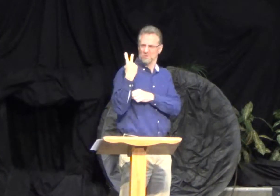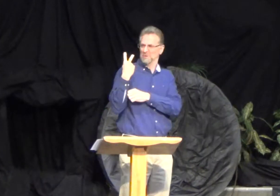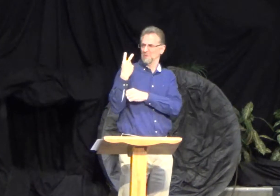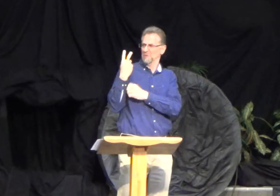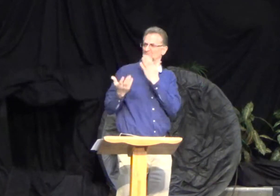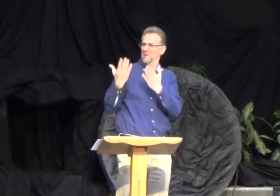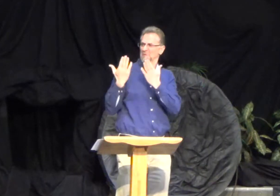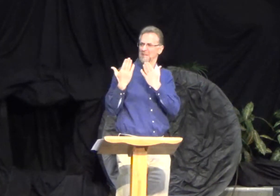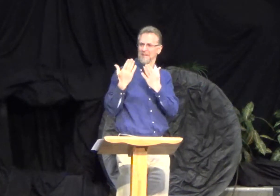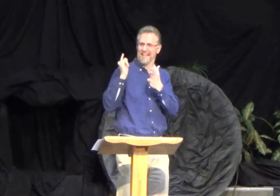Several years ago,